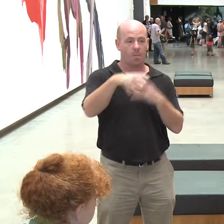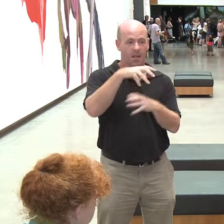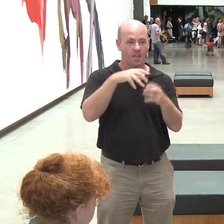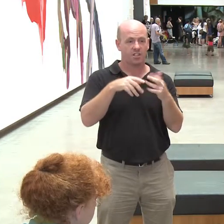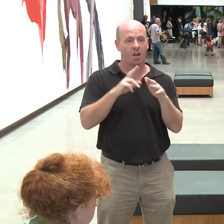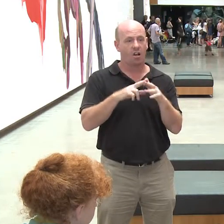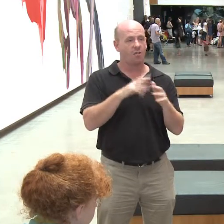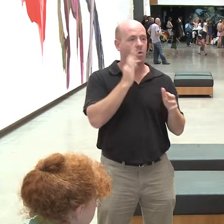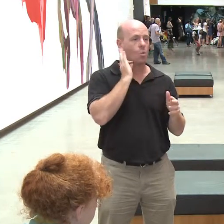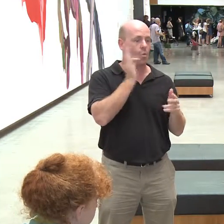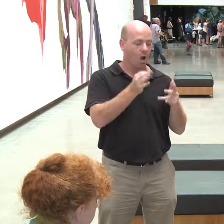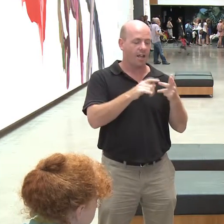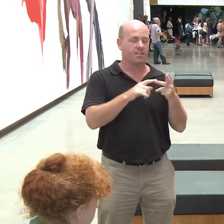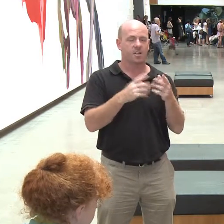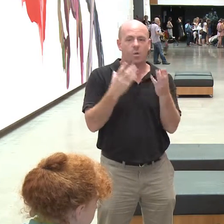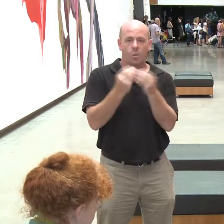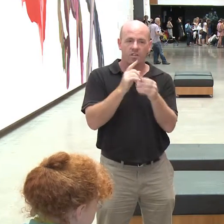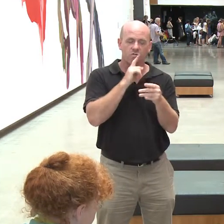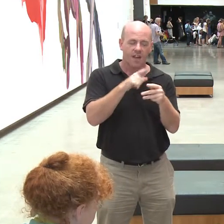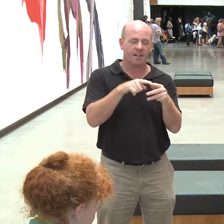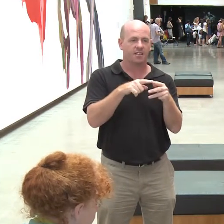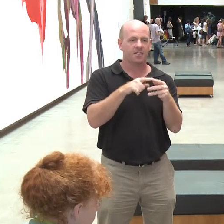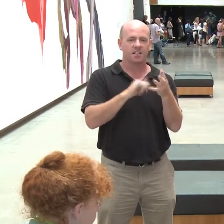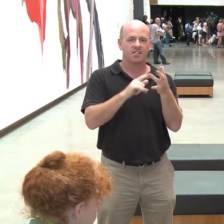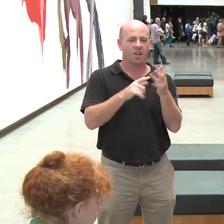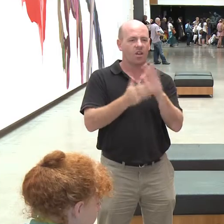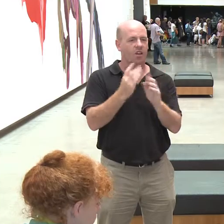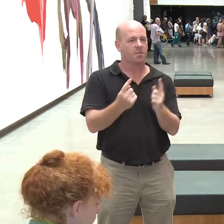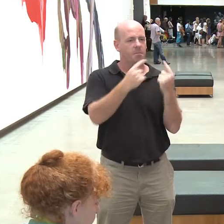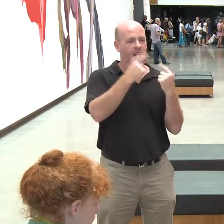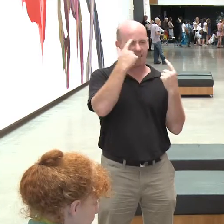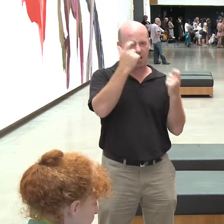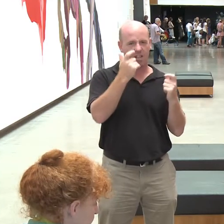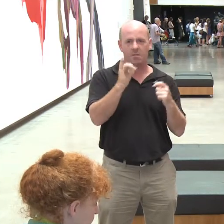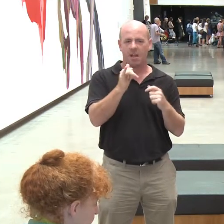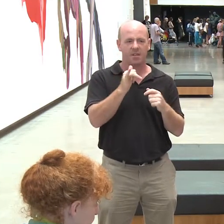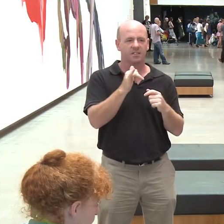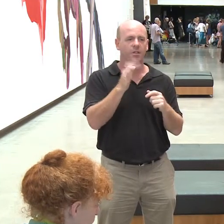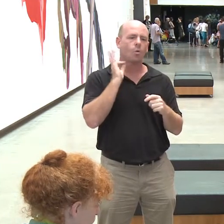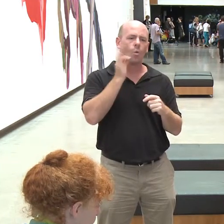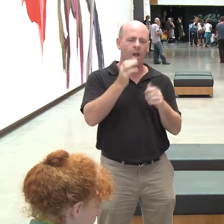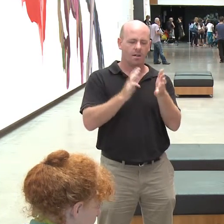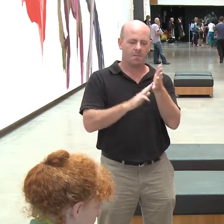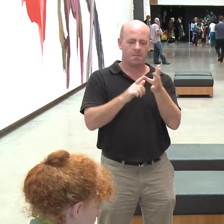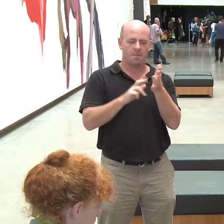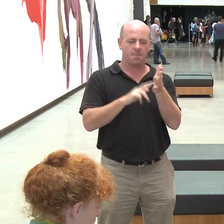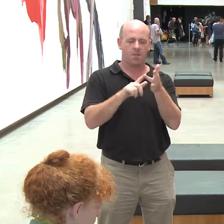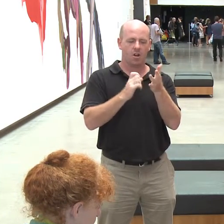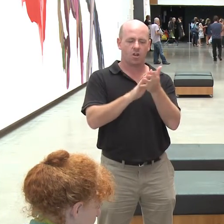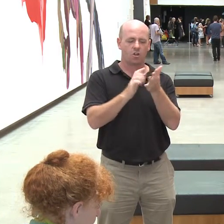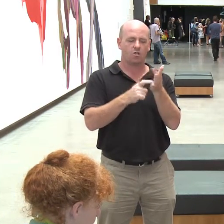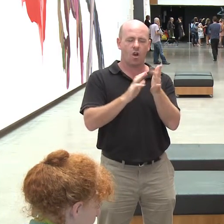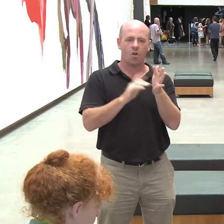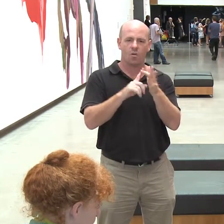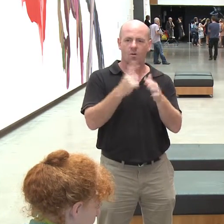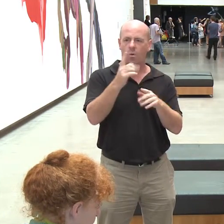of white with red. So it goes back to the idea of maybe the kind of white monochrome. It also has